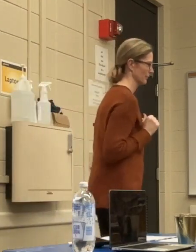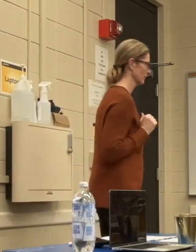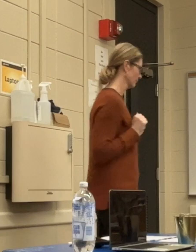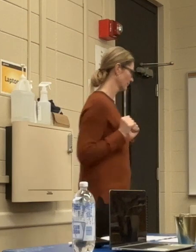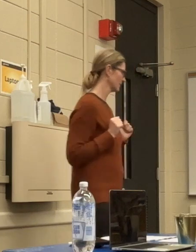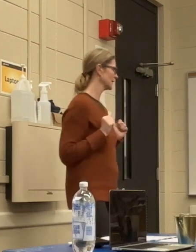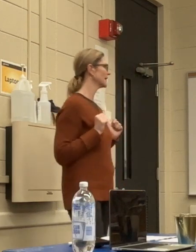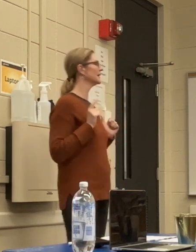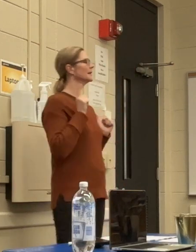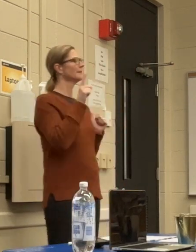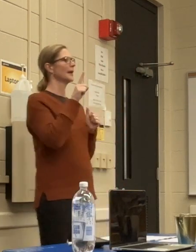entire script.